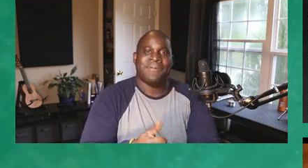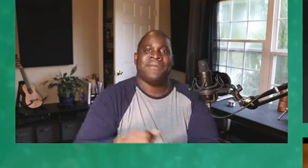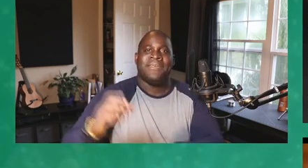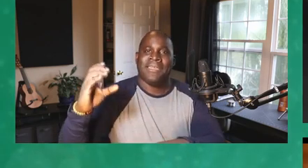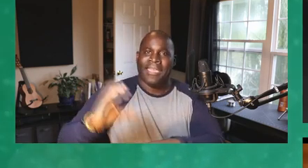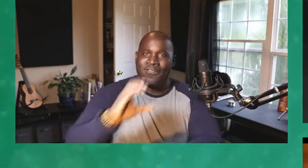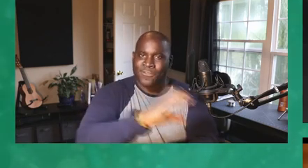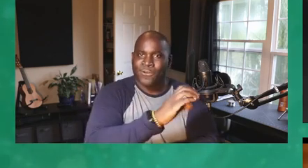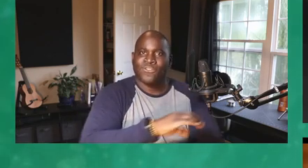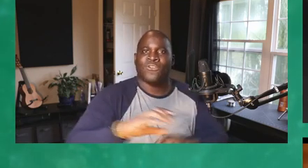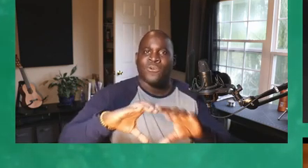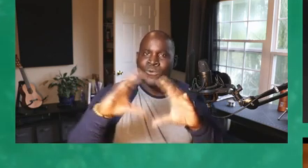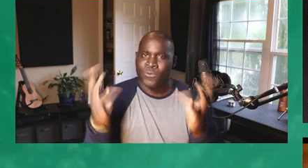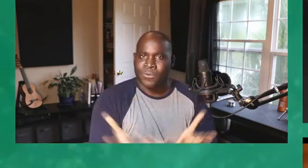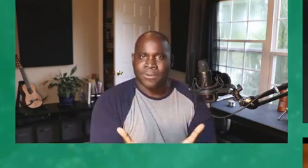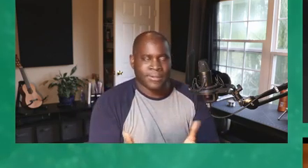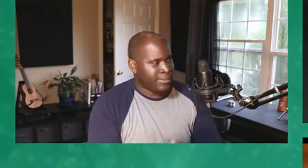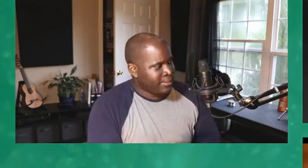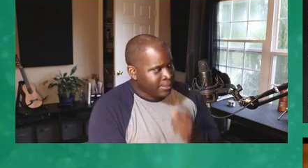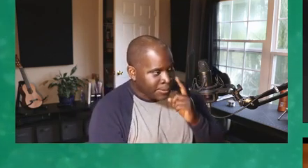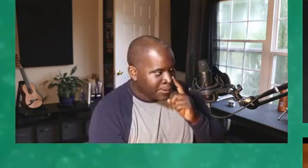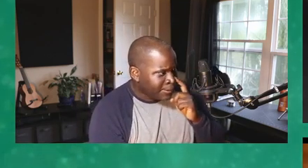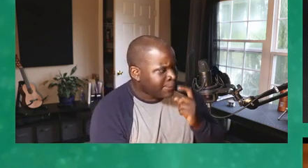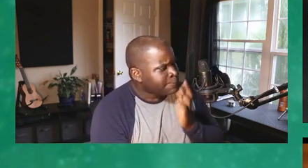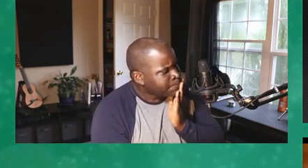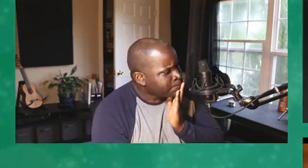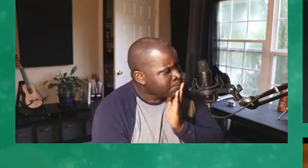Set up a search group.